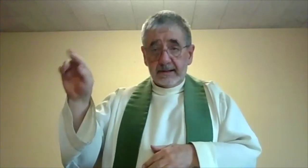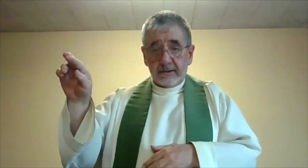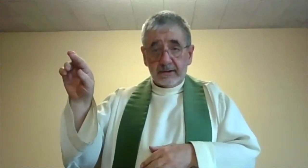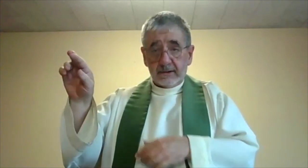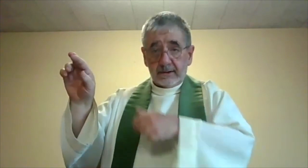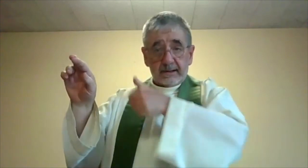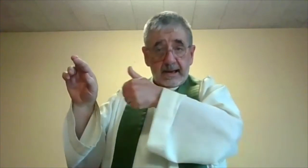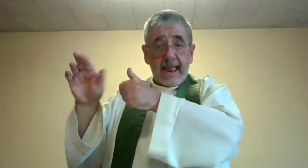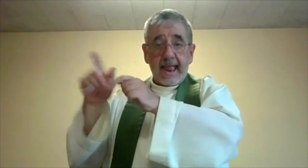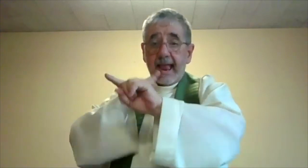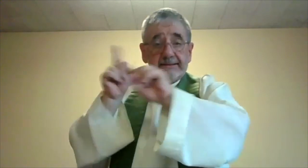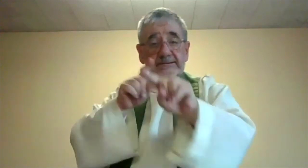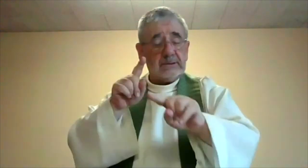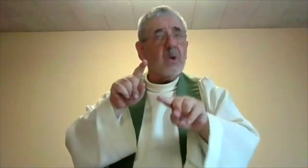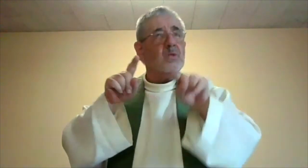Peter